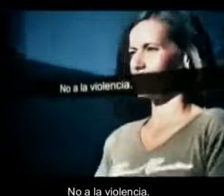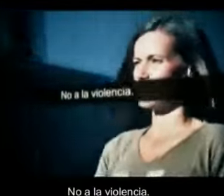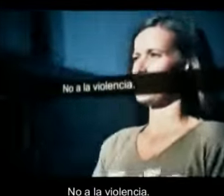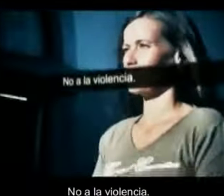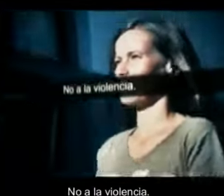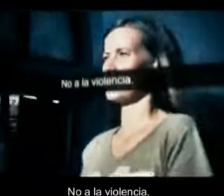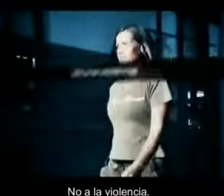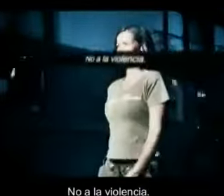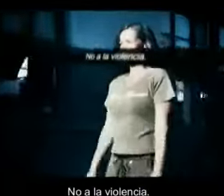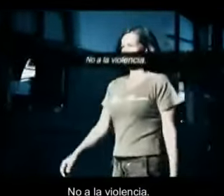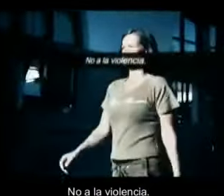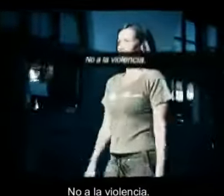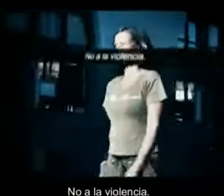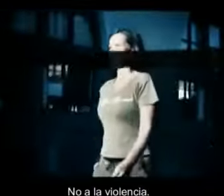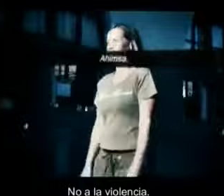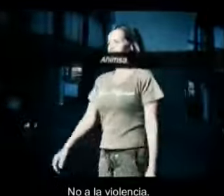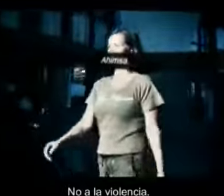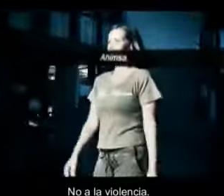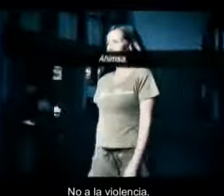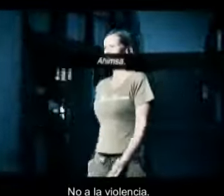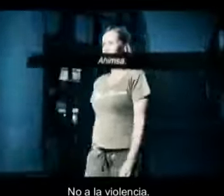la violencia! Ahimsa!